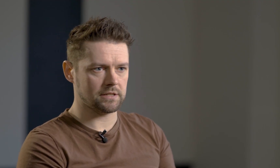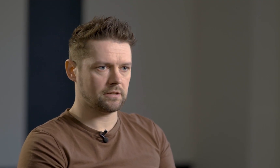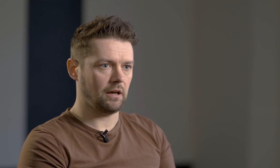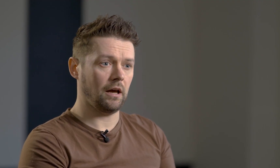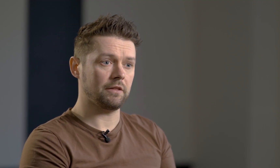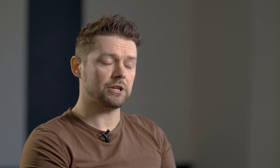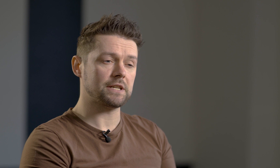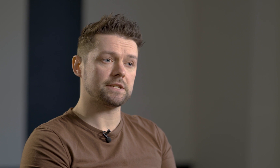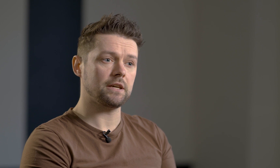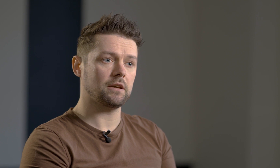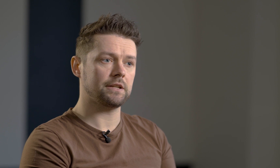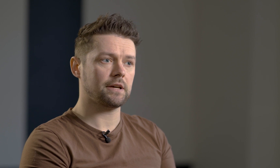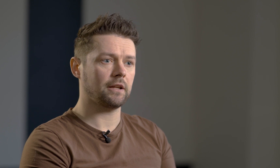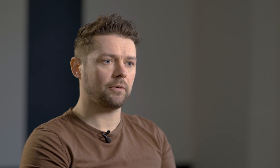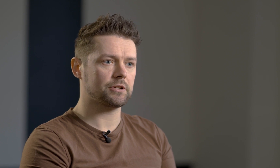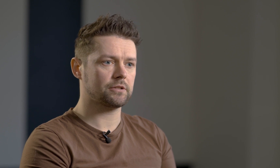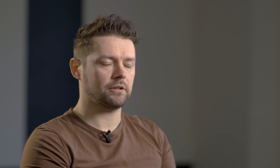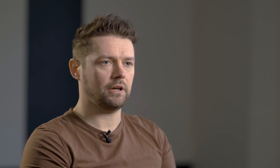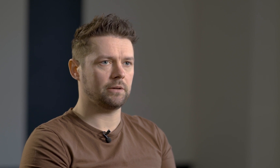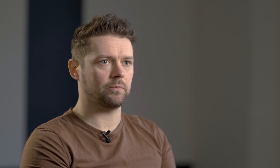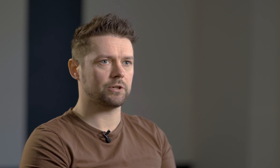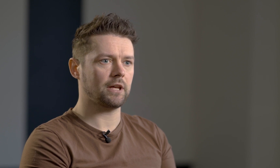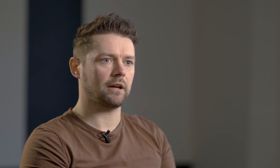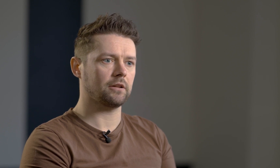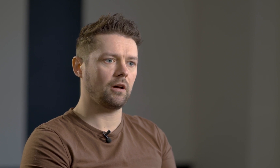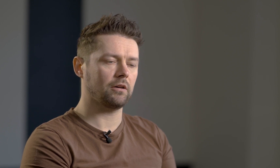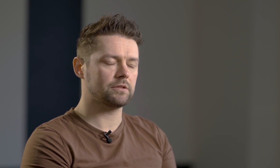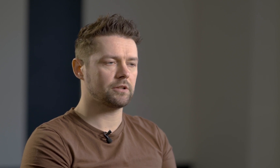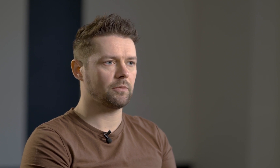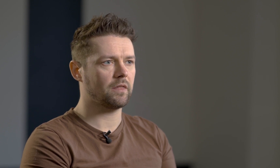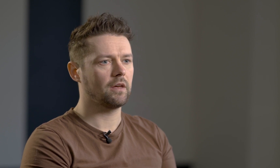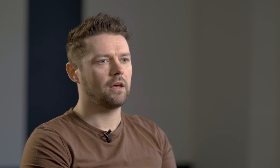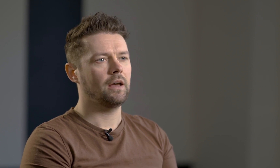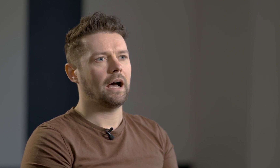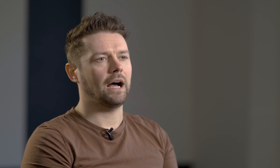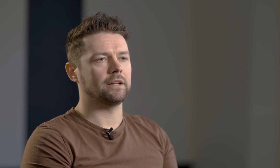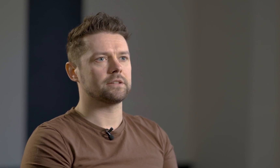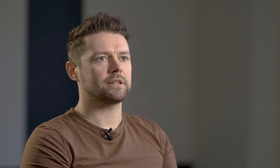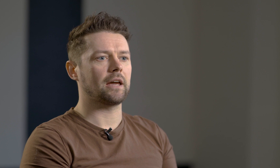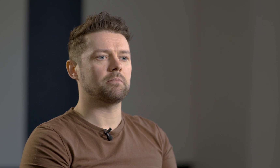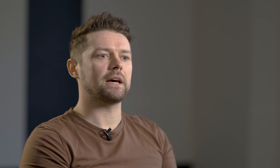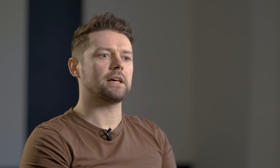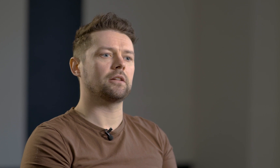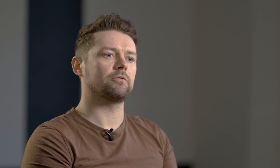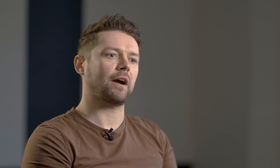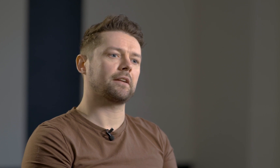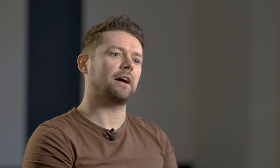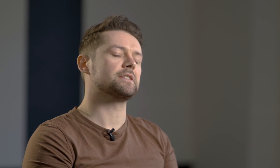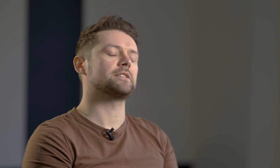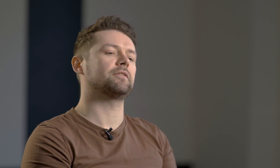successes are the GCSE in sign language, which they had a lot to do with, and getting BSL recognised as an